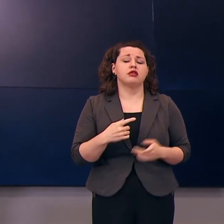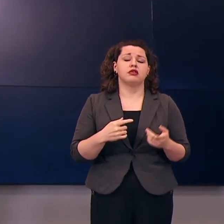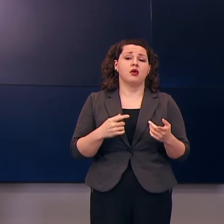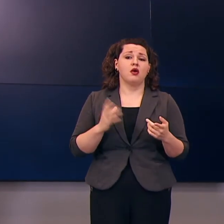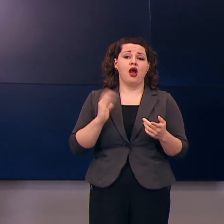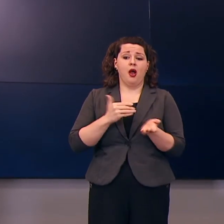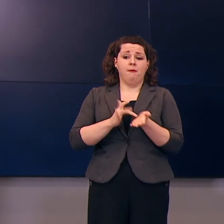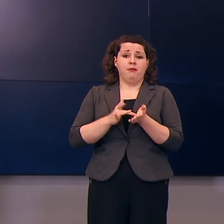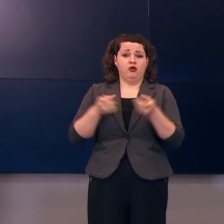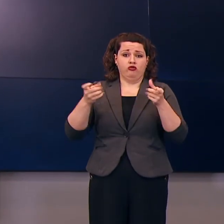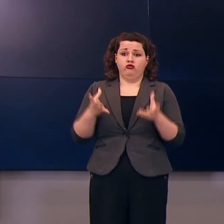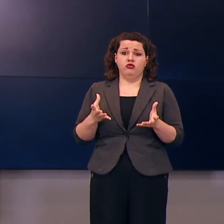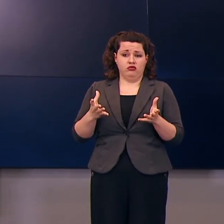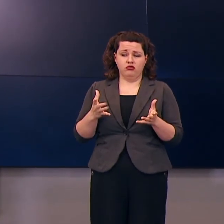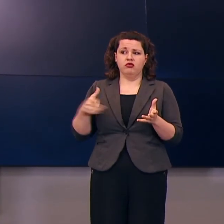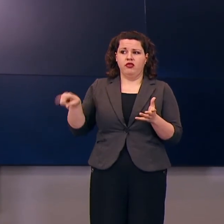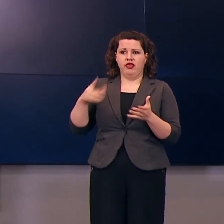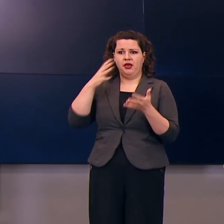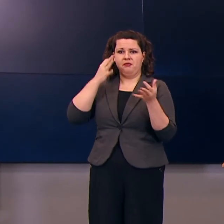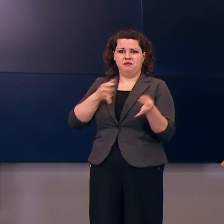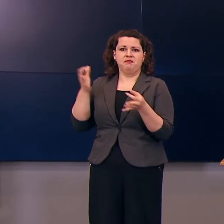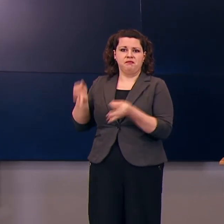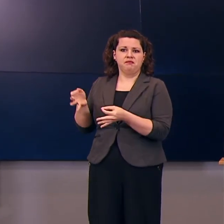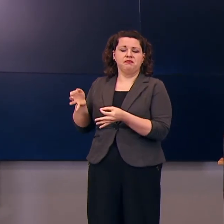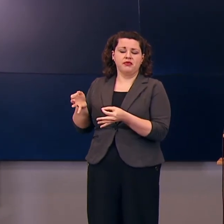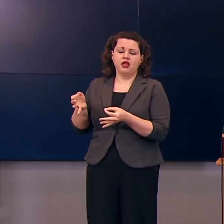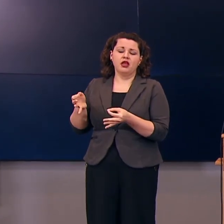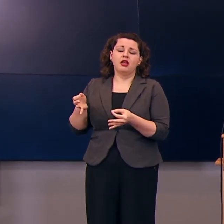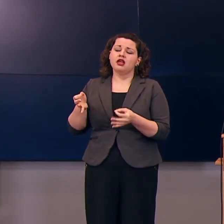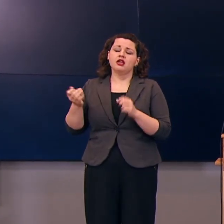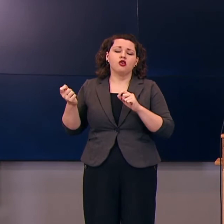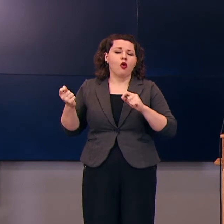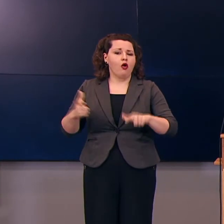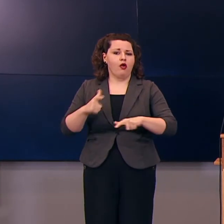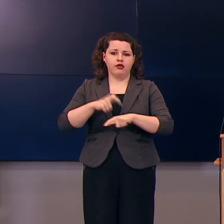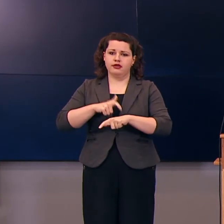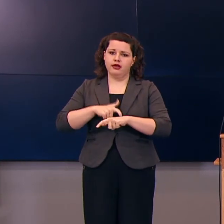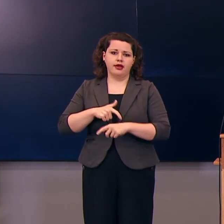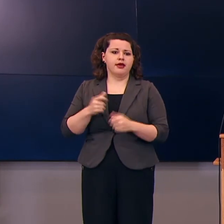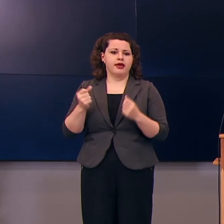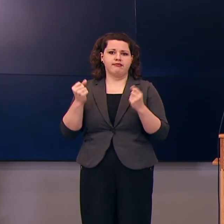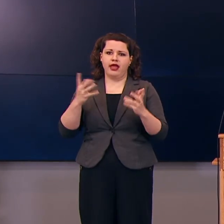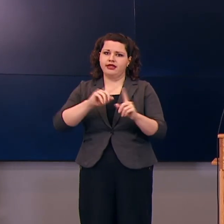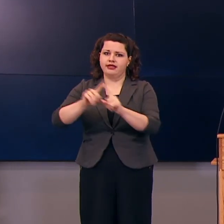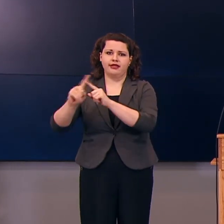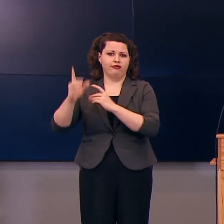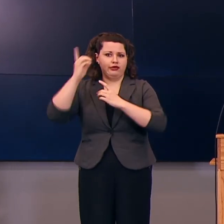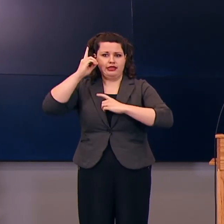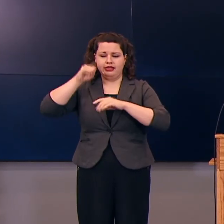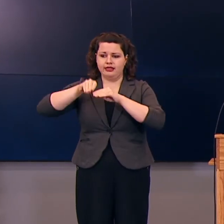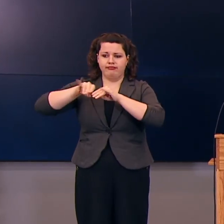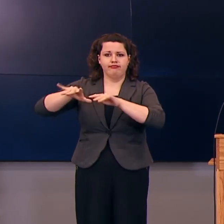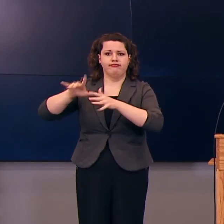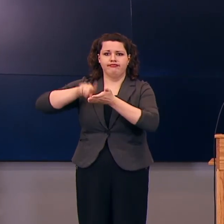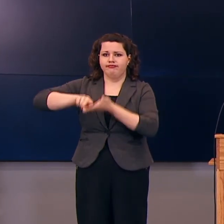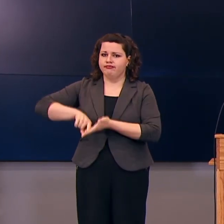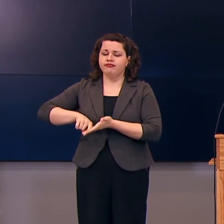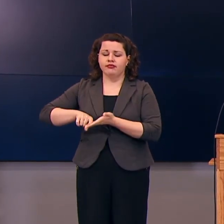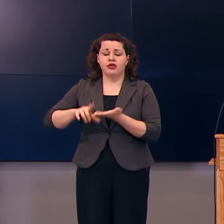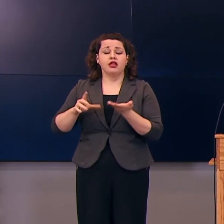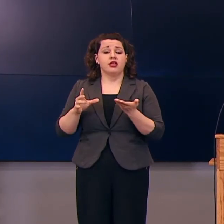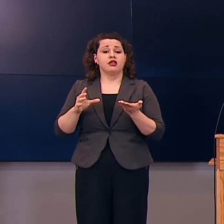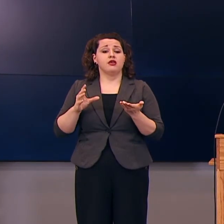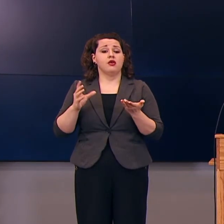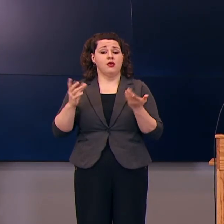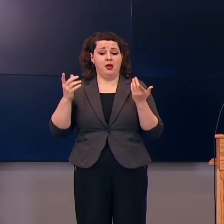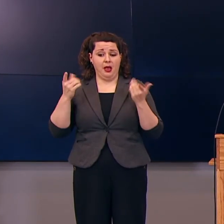our medical director makes determinations about, and we do this all the time for all sorts of disease outbreak investigations. At the point in